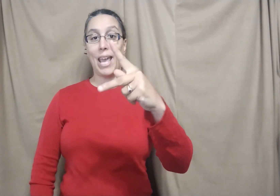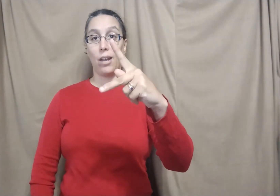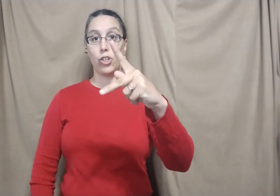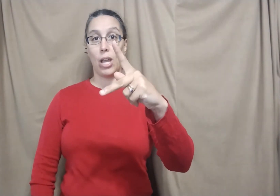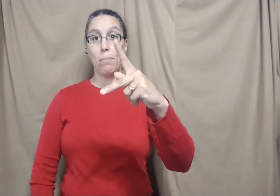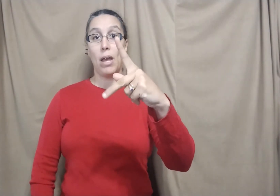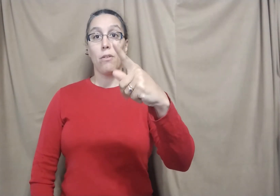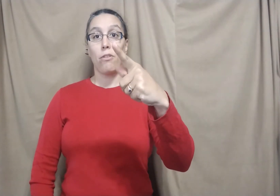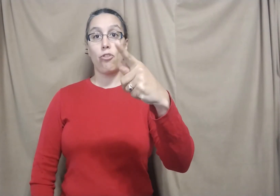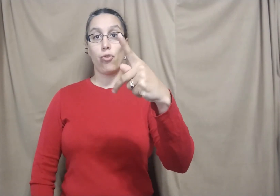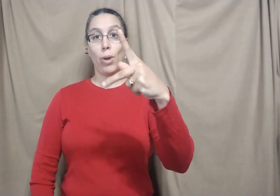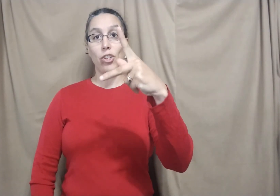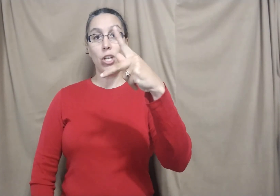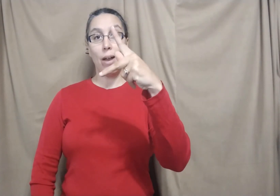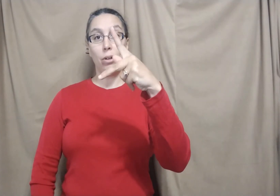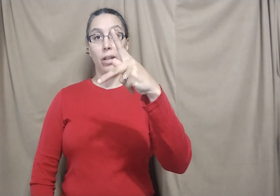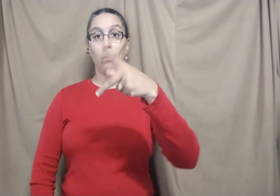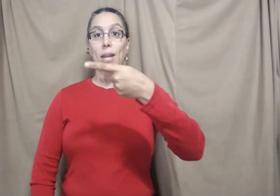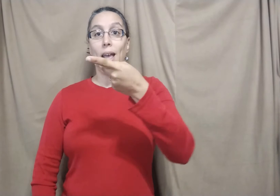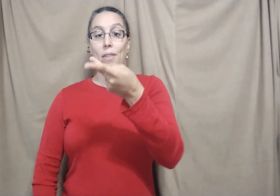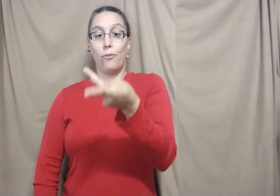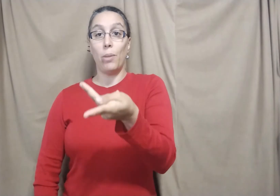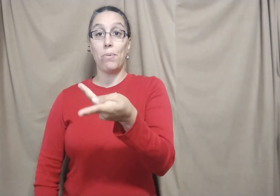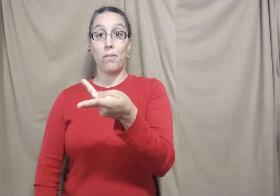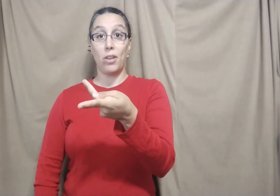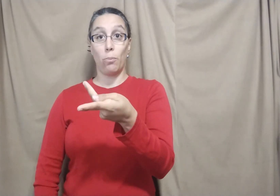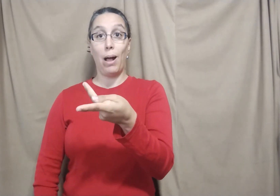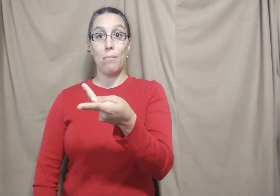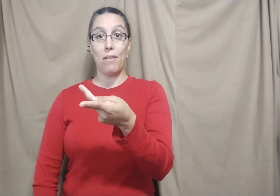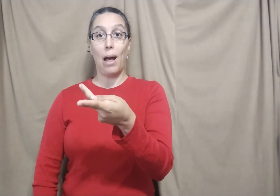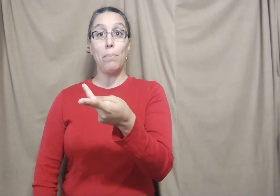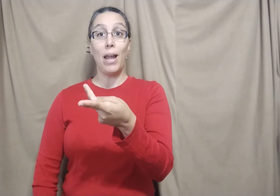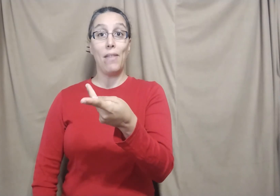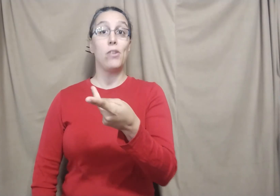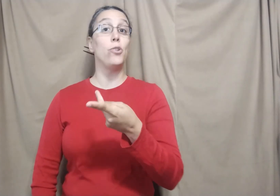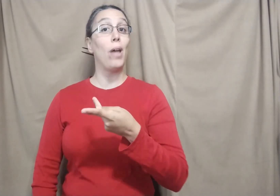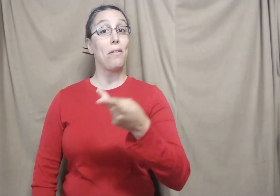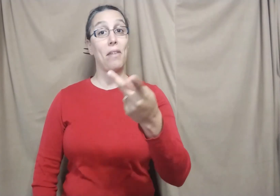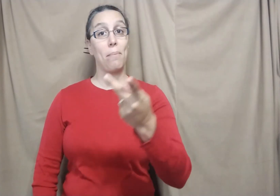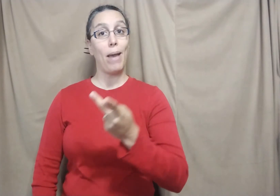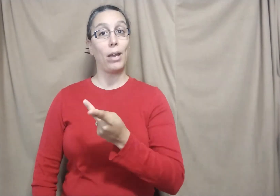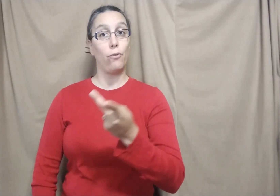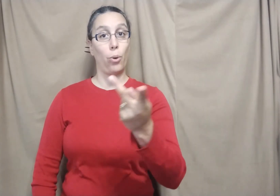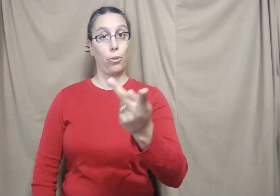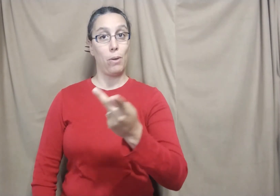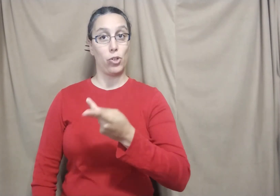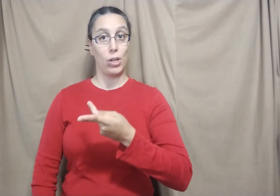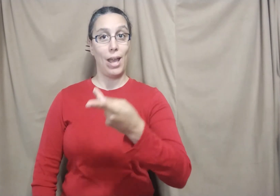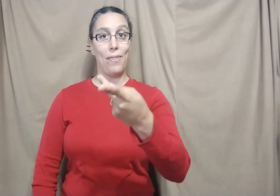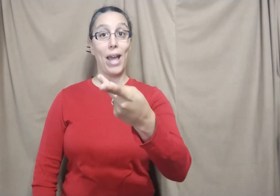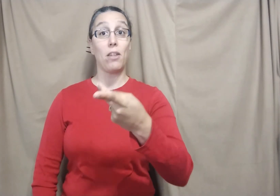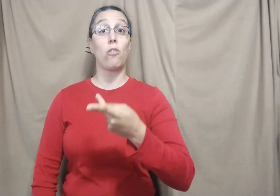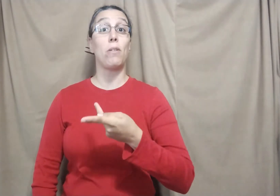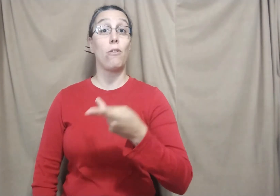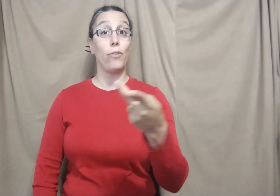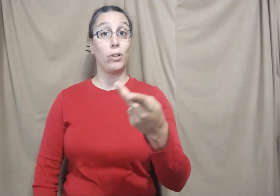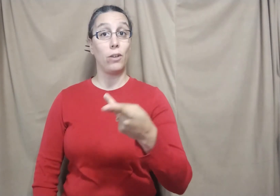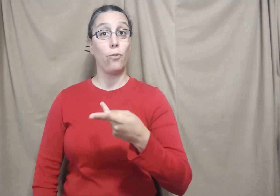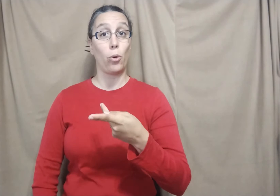shape, stretch it out a little bit, and then flip it so that your palm is up, and then do that same back and forth motion. And that is specifically for two